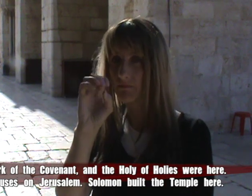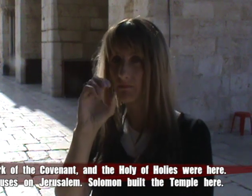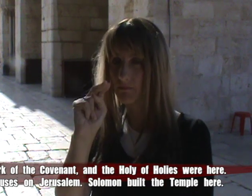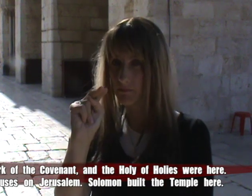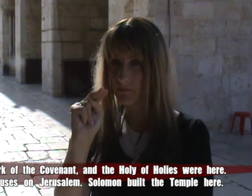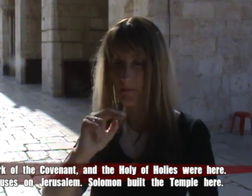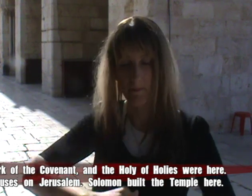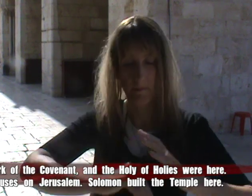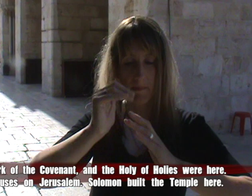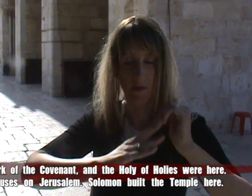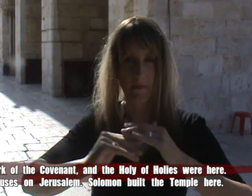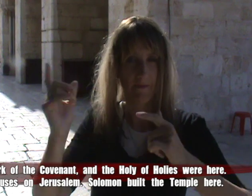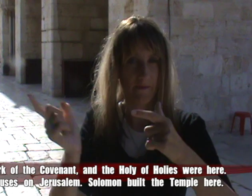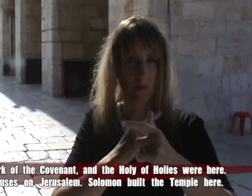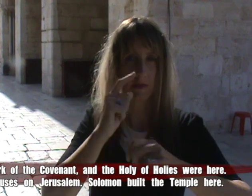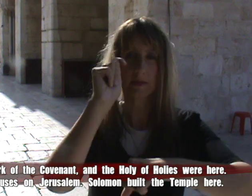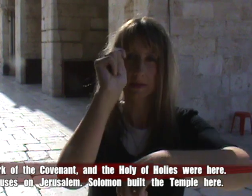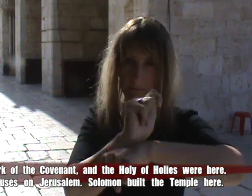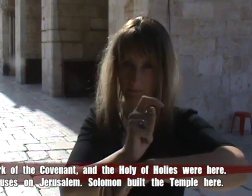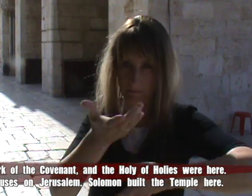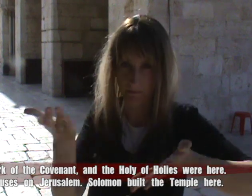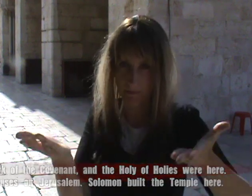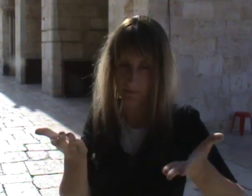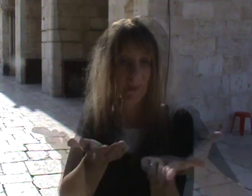he built the temple here.